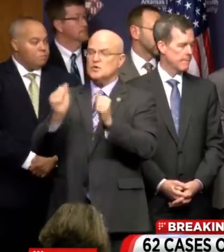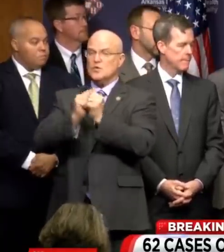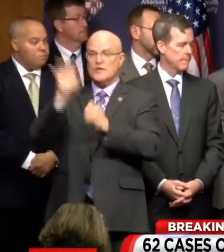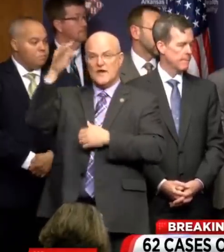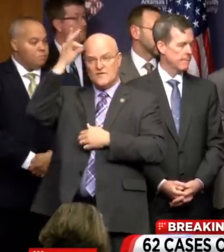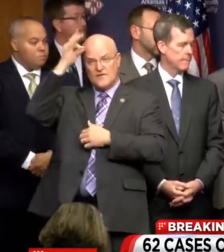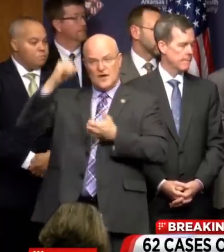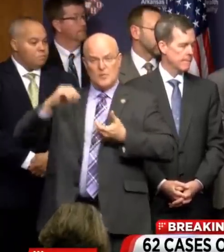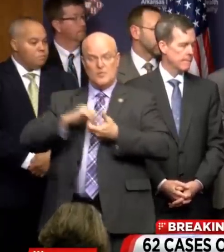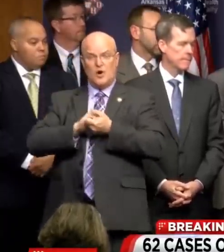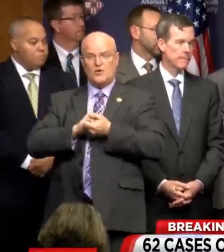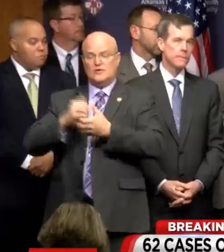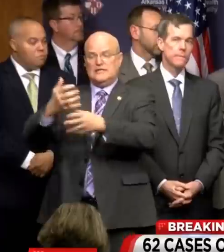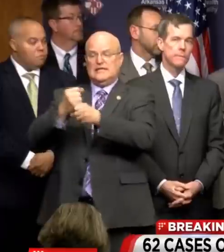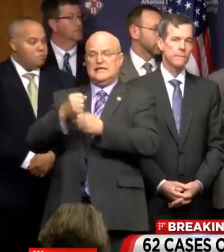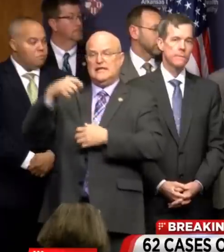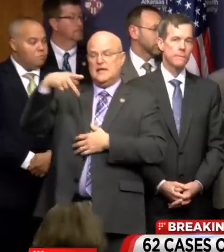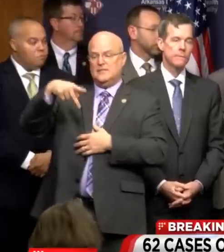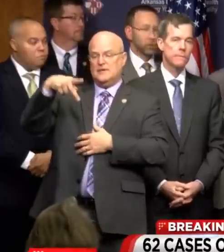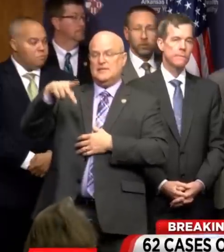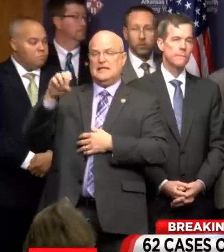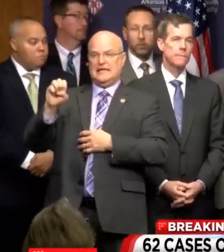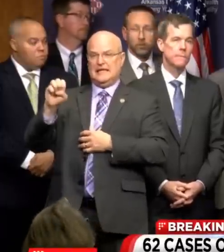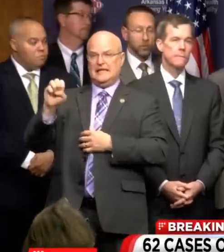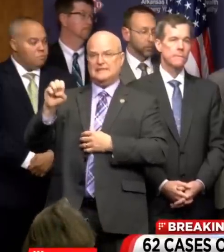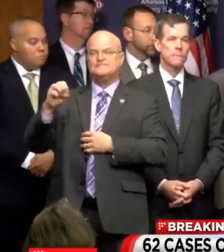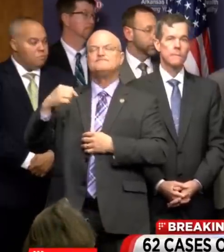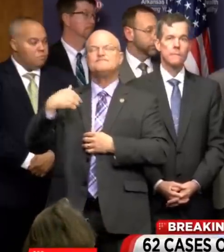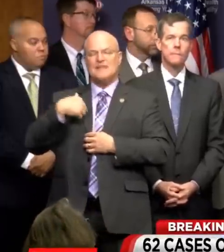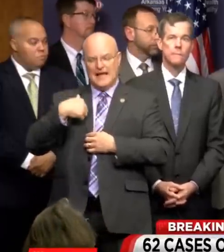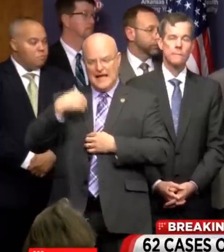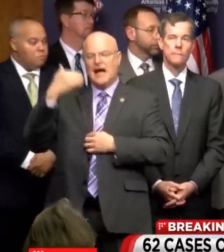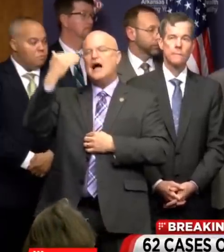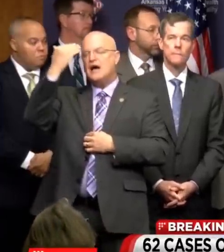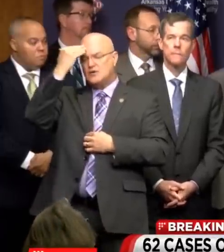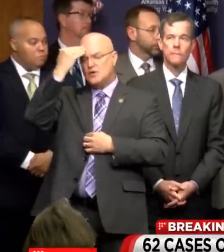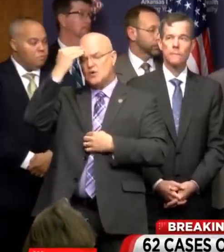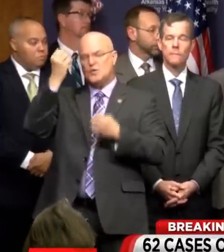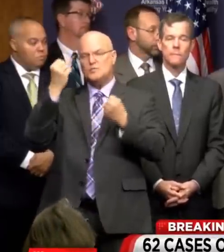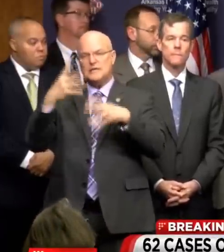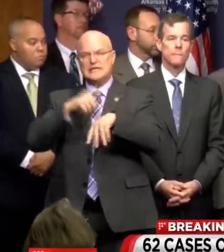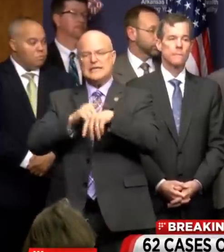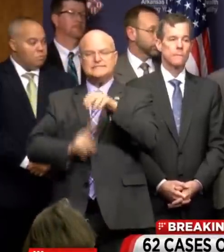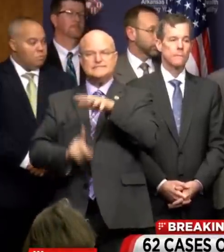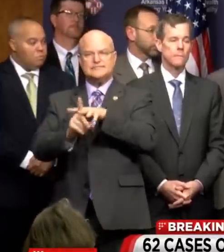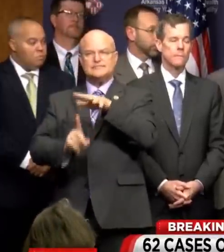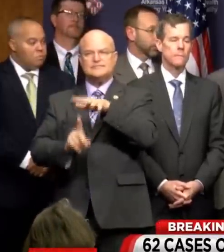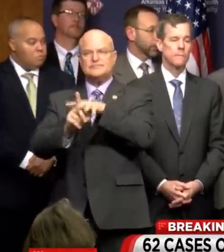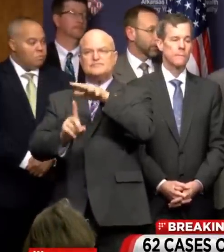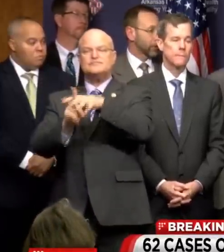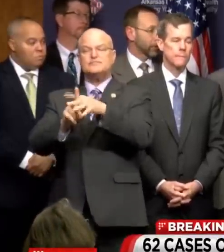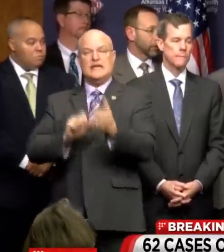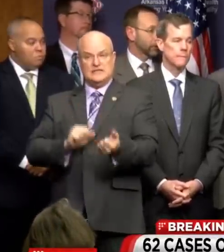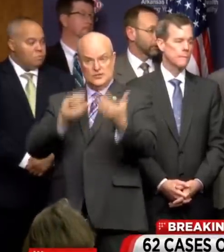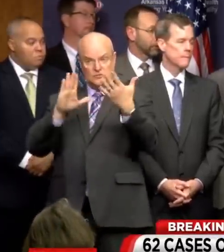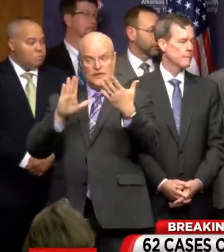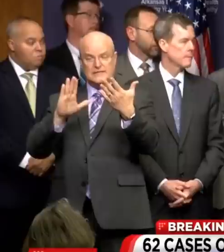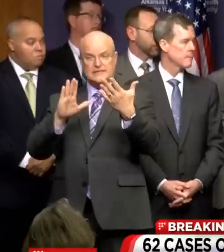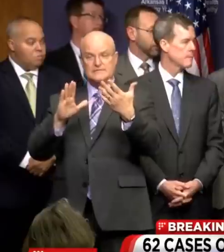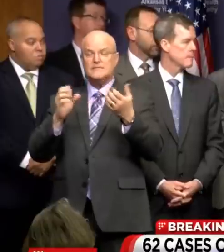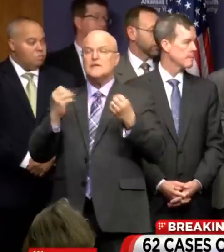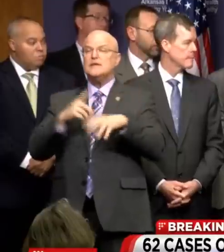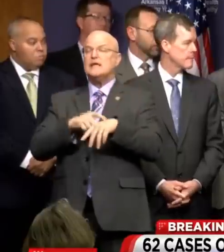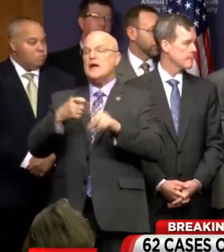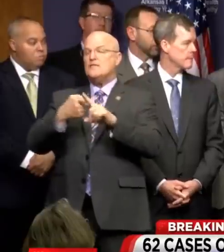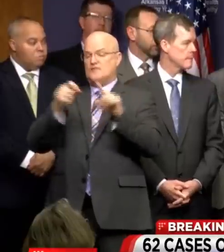federal partners to procure PPE. I know that is an issue that has come up a number of times, and it has been addressed